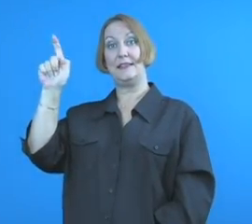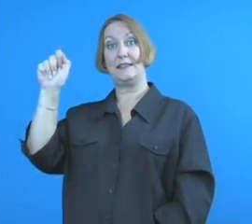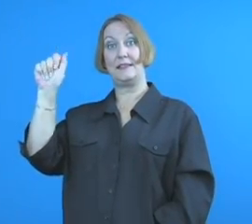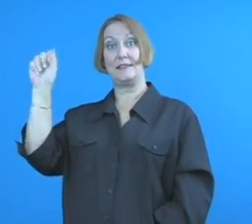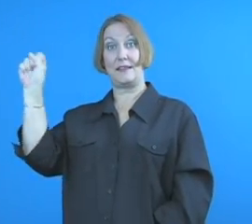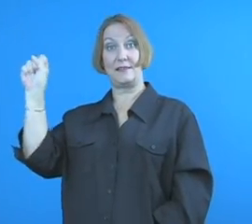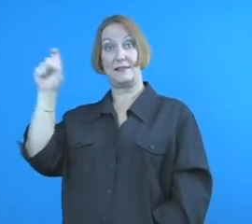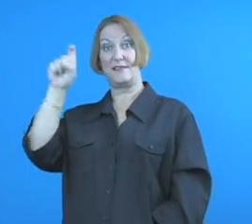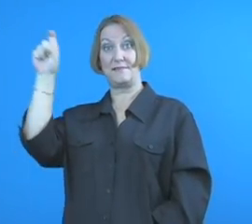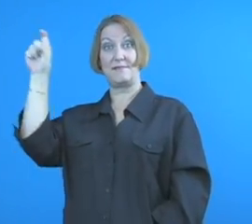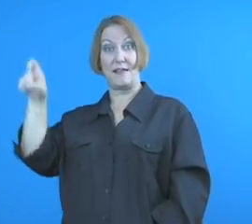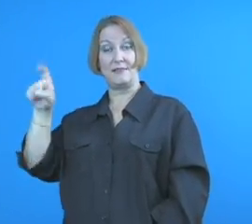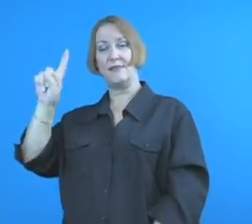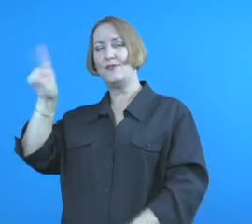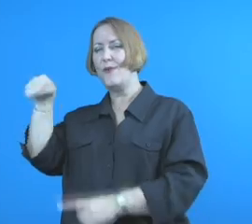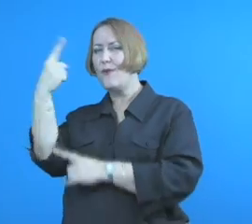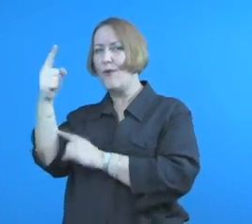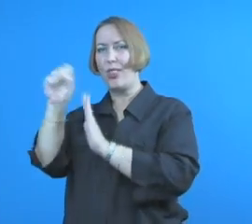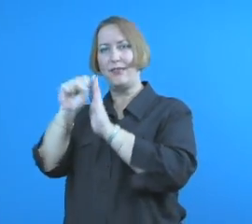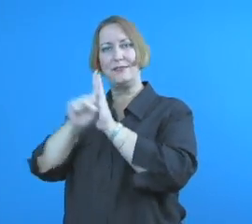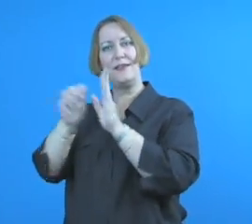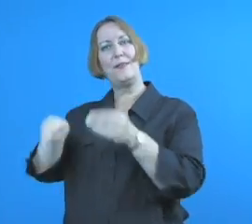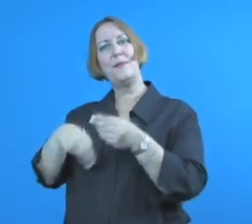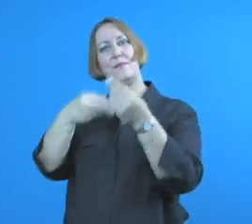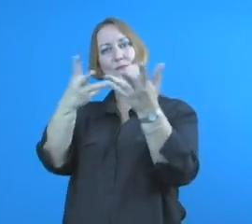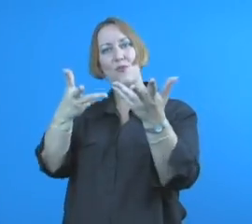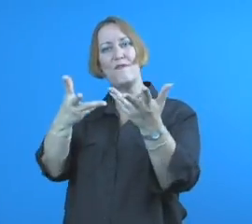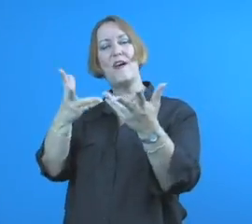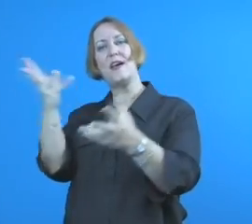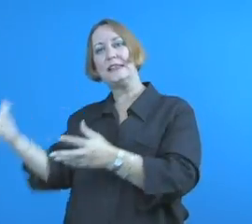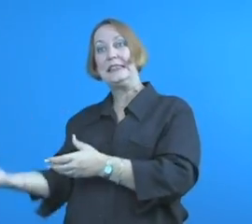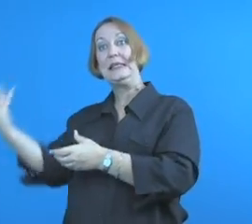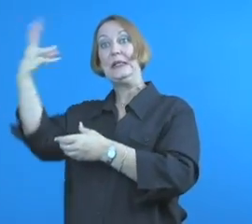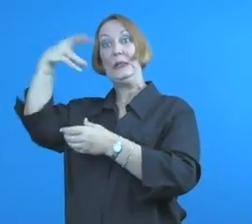by broadcasting warning messages in ASL.